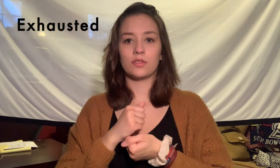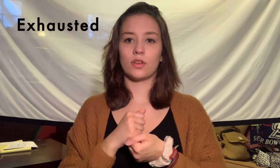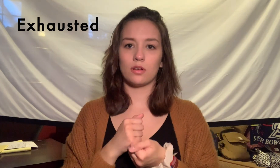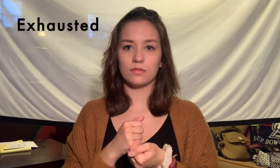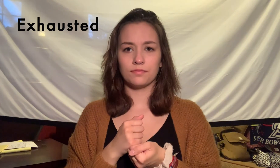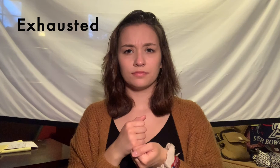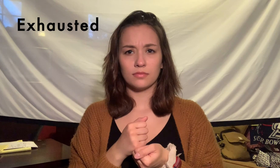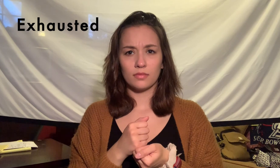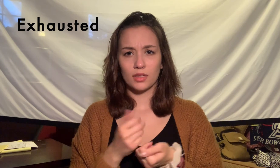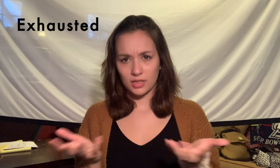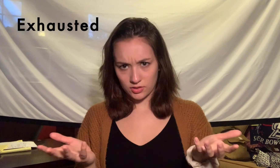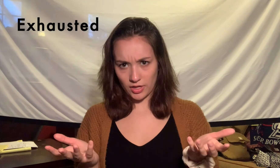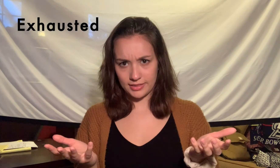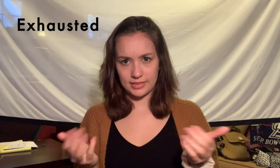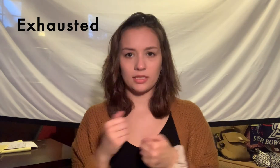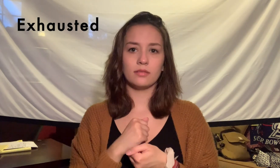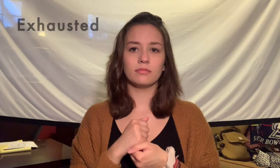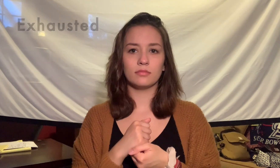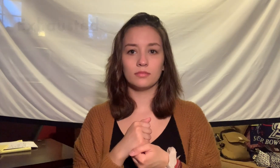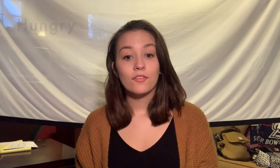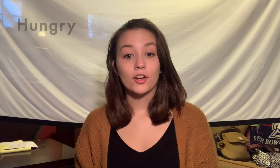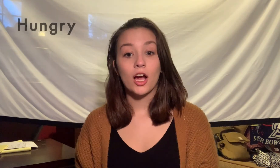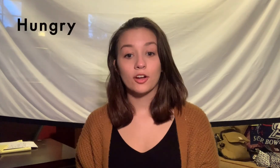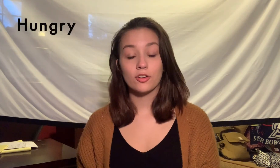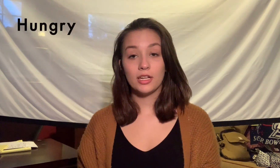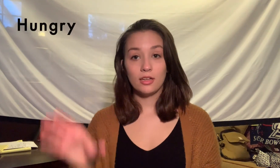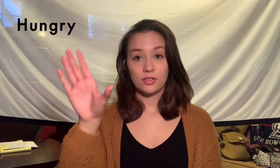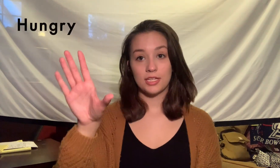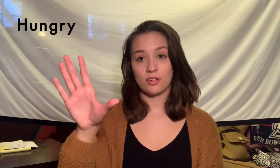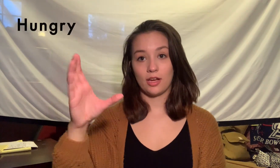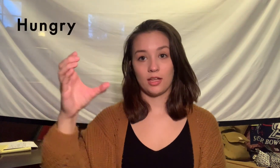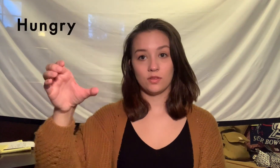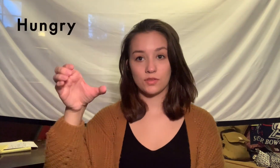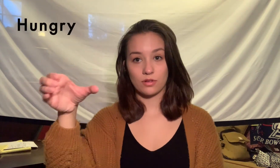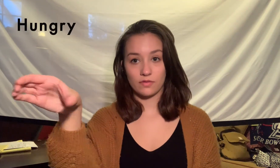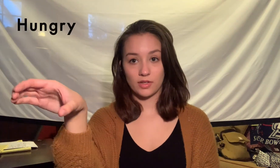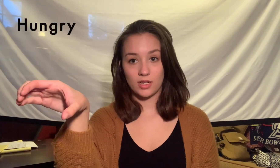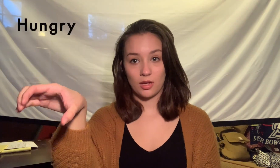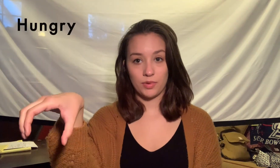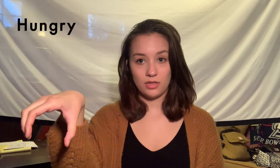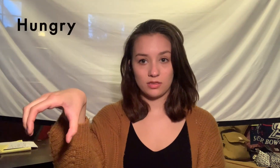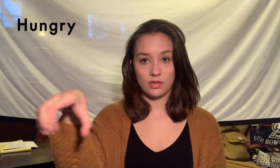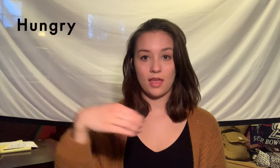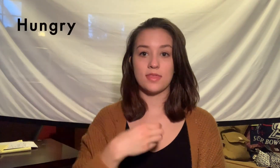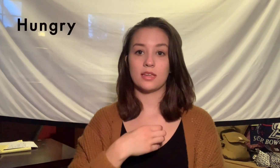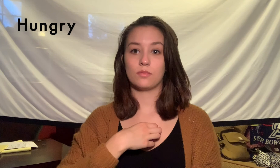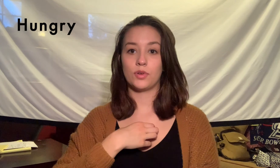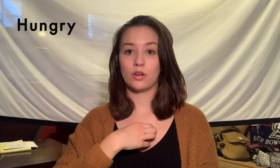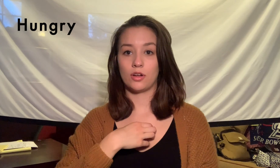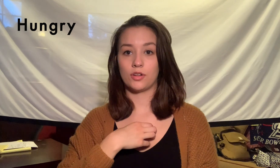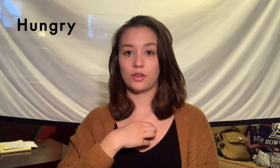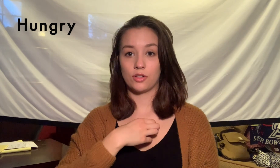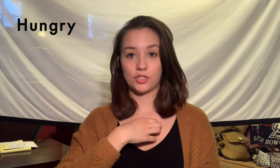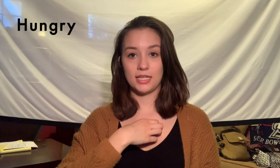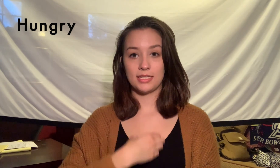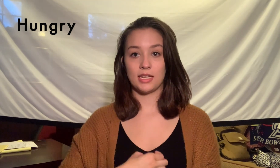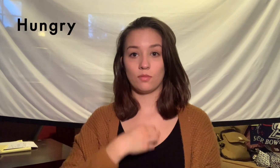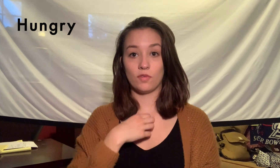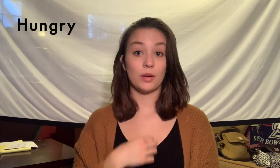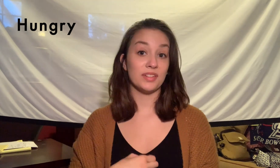so exhausted. For hungry, take your hand, sort of cup it and then put it on your chest and move it up and